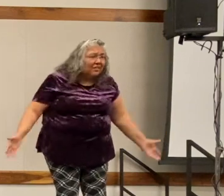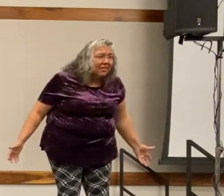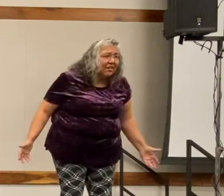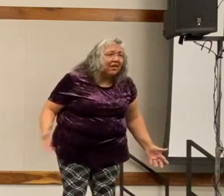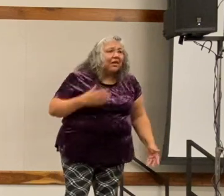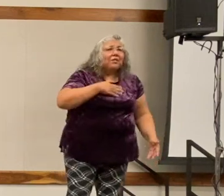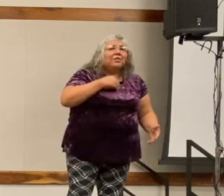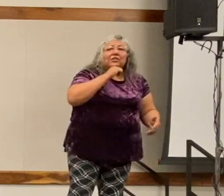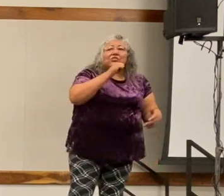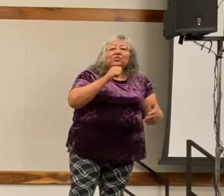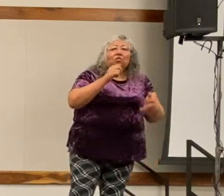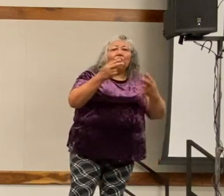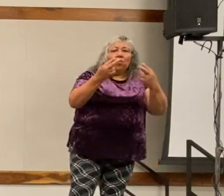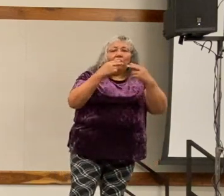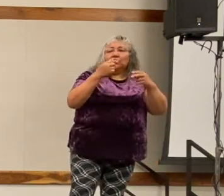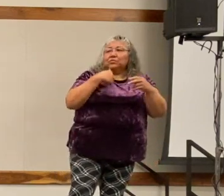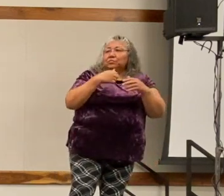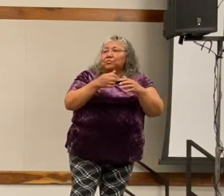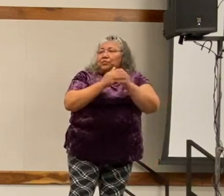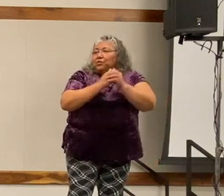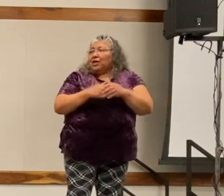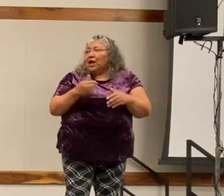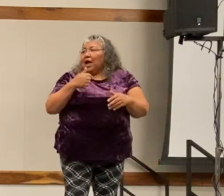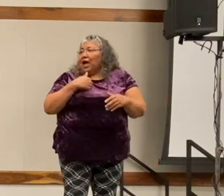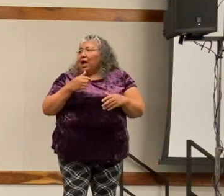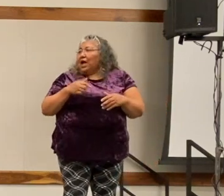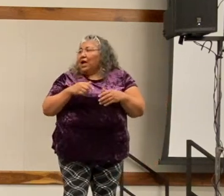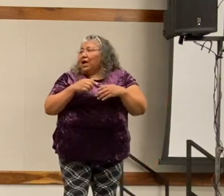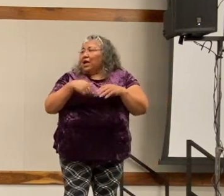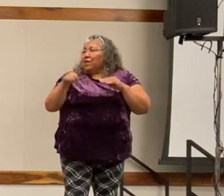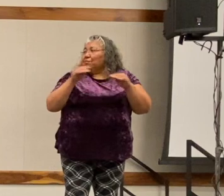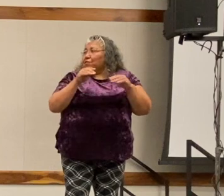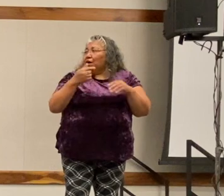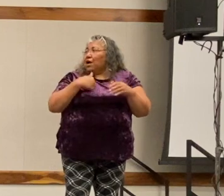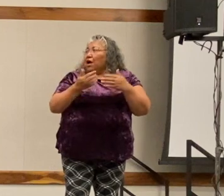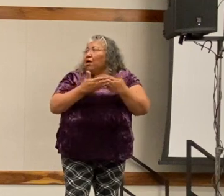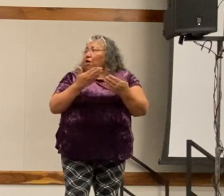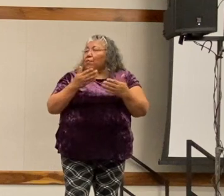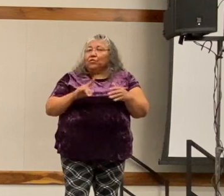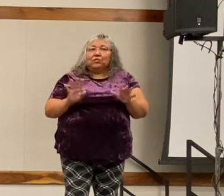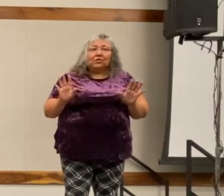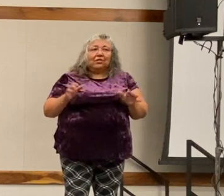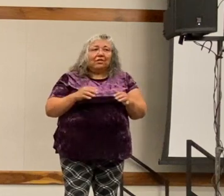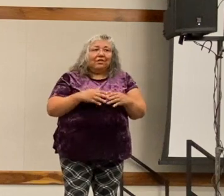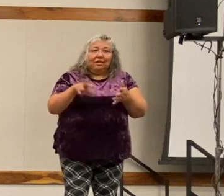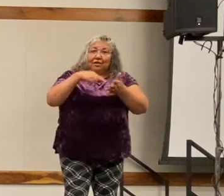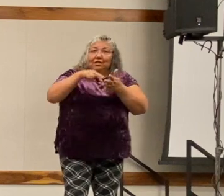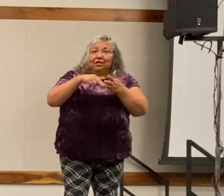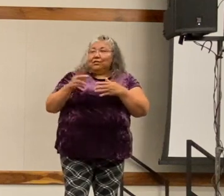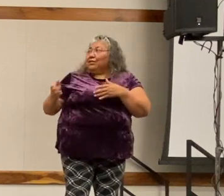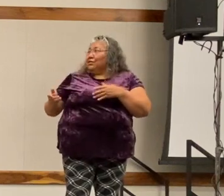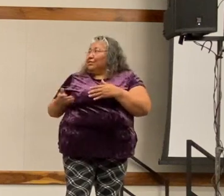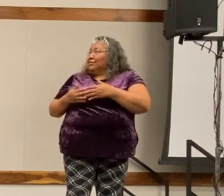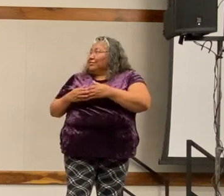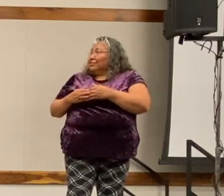don't watch me worship when I stand up right here, because I'm swaying and I'm moving. I almost went into breakdance and stuff.